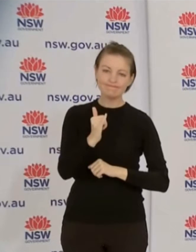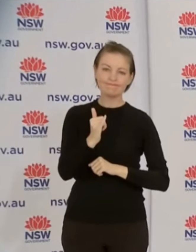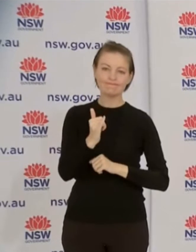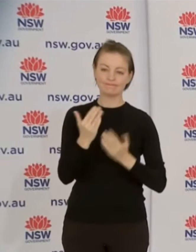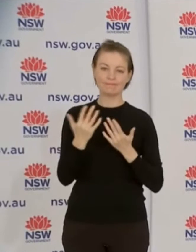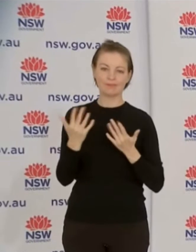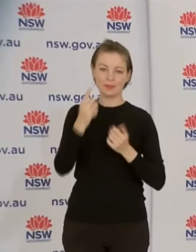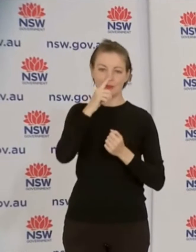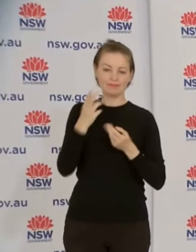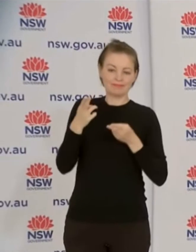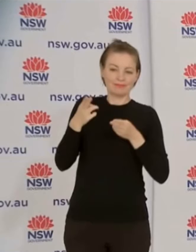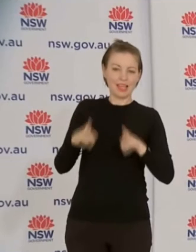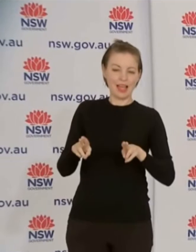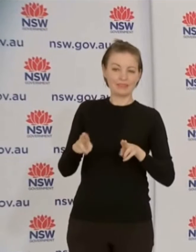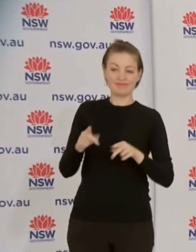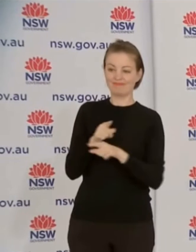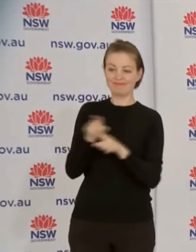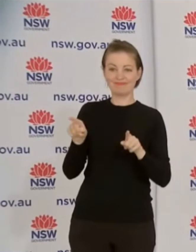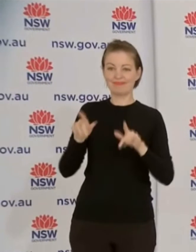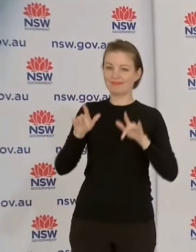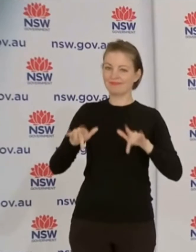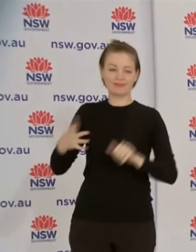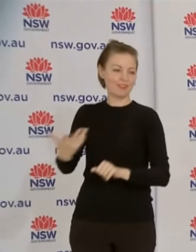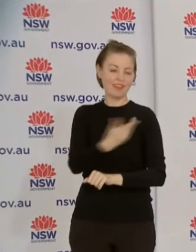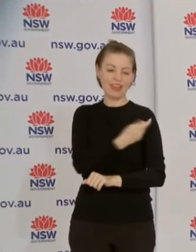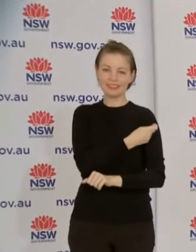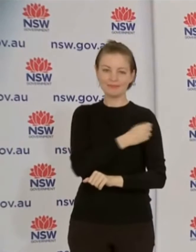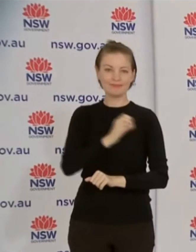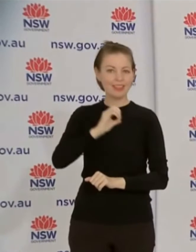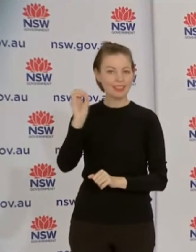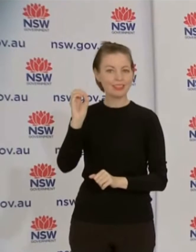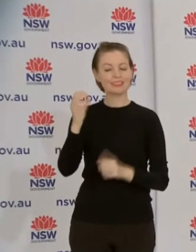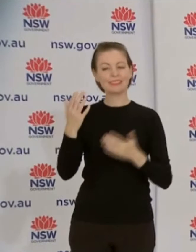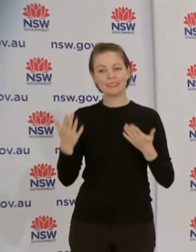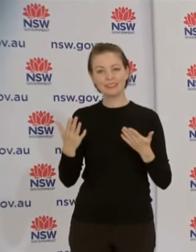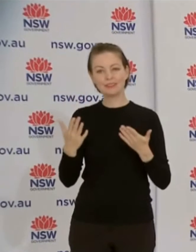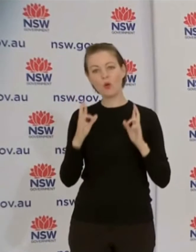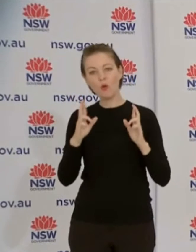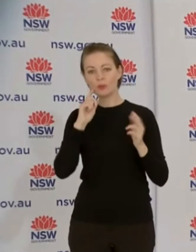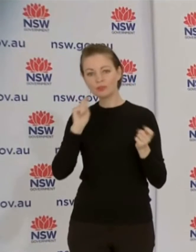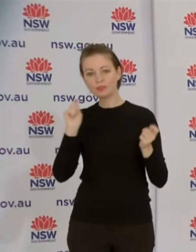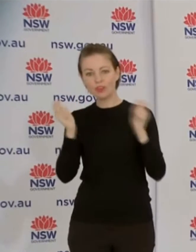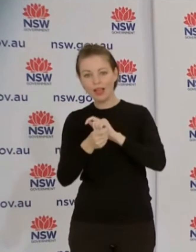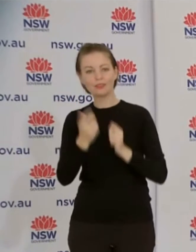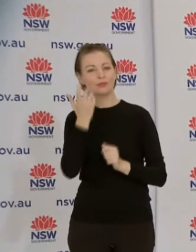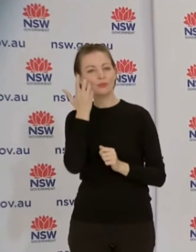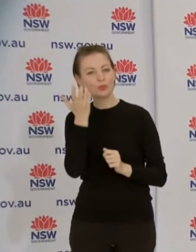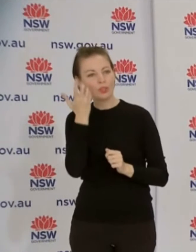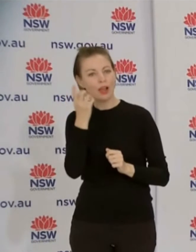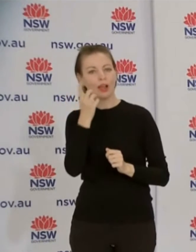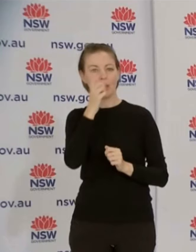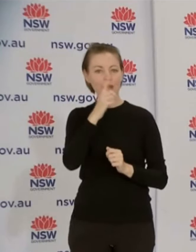not received any dose of vaccine. And I hope that changes into the future to make sure that everybody who has access to a